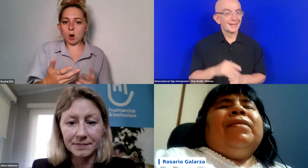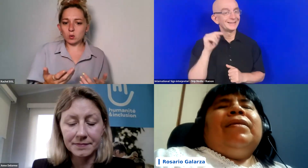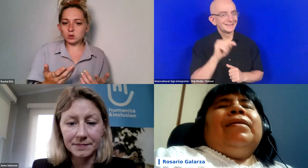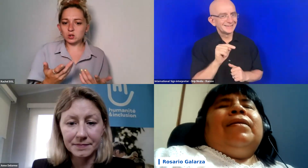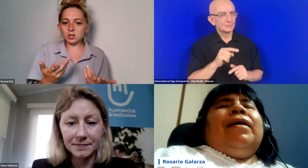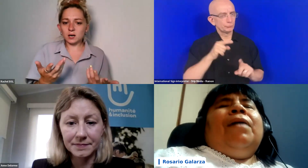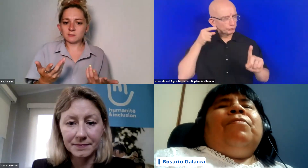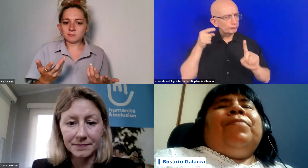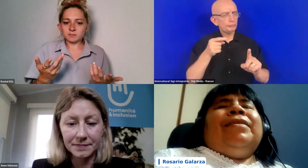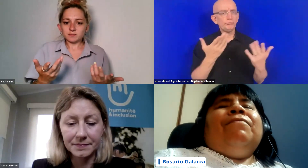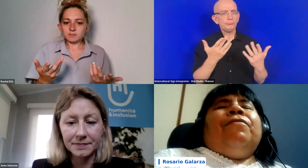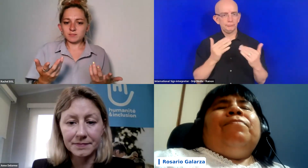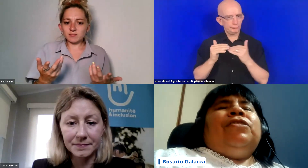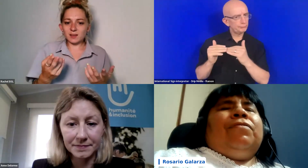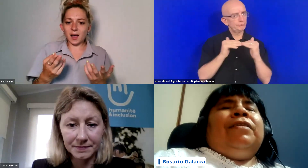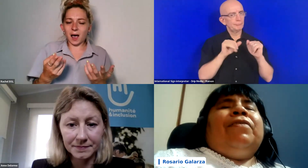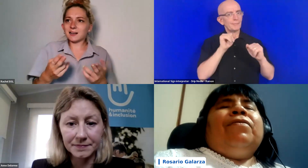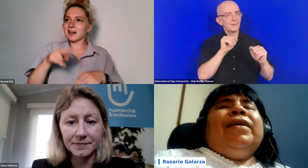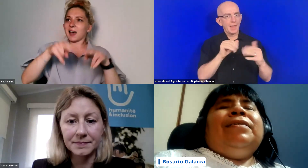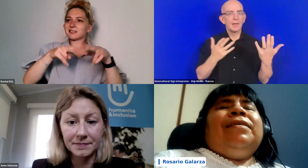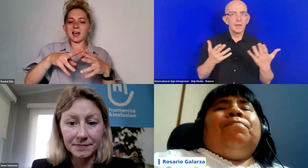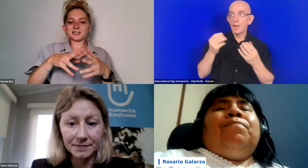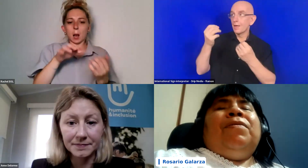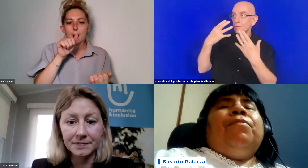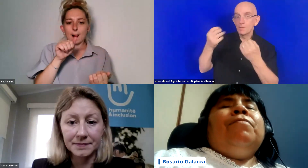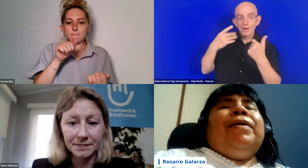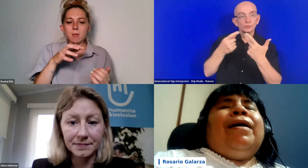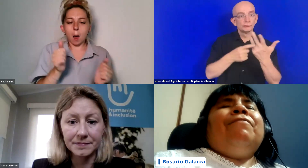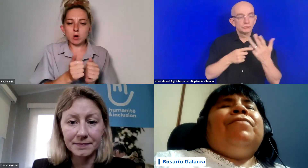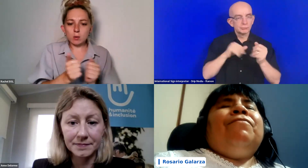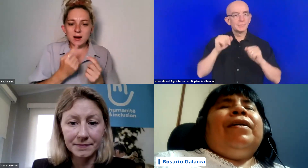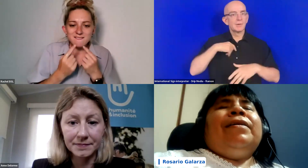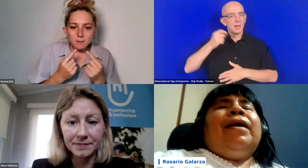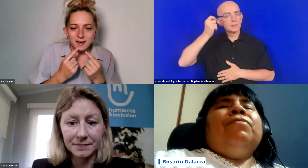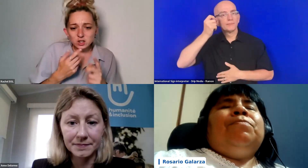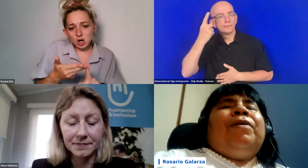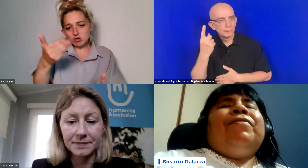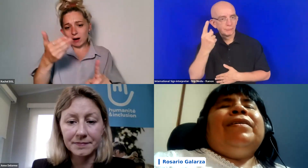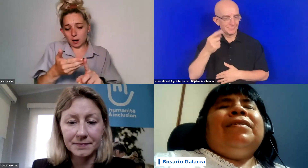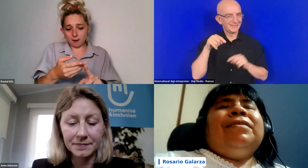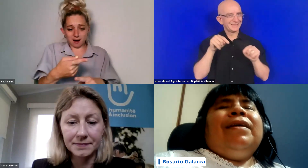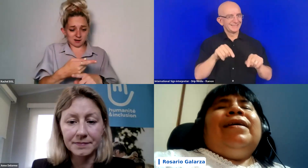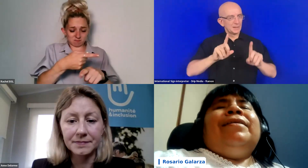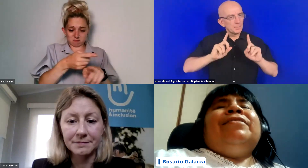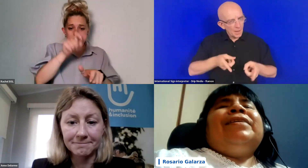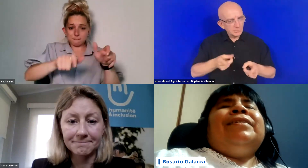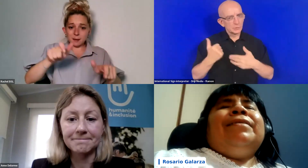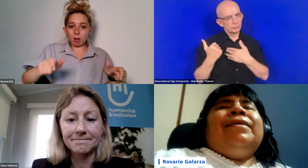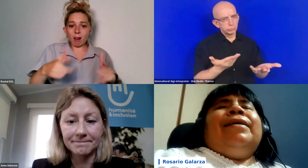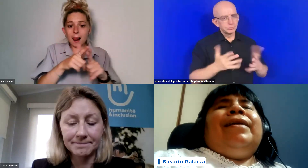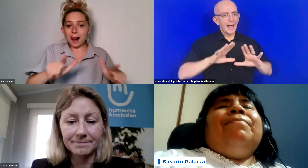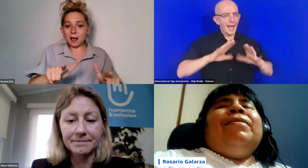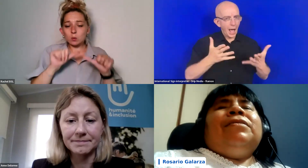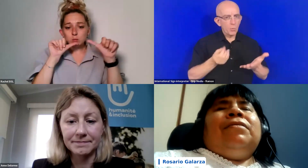culturally appropriate information. It recognizes that people may have different language preferences,